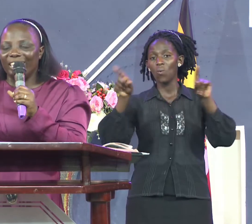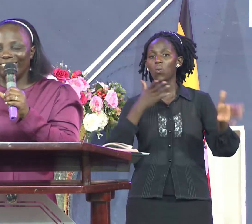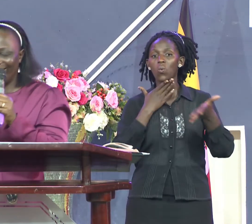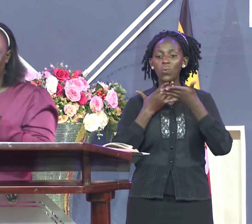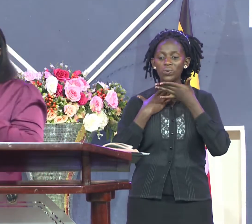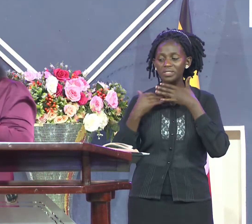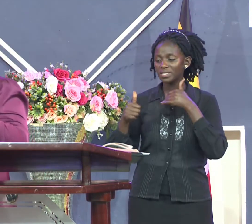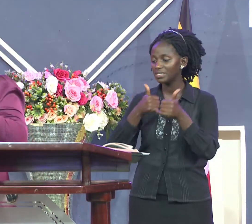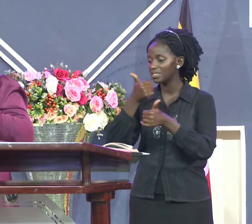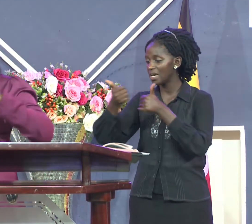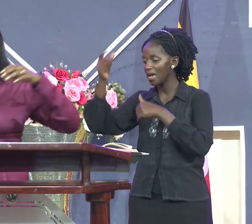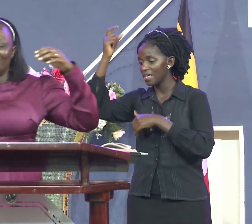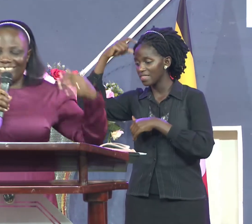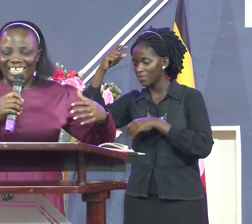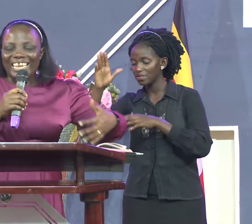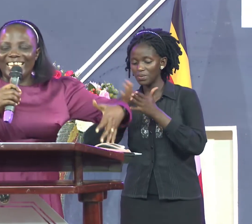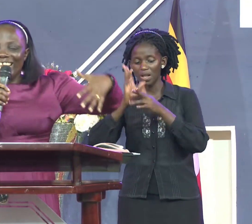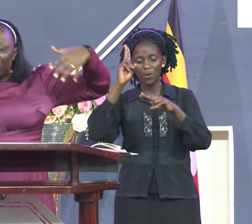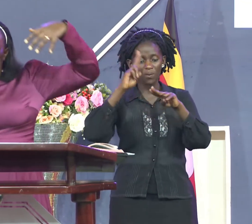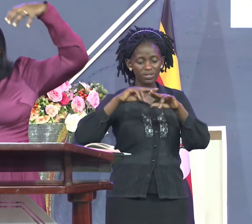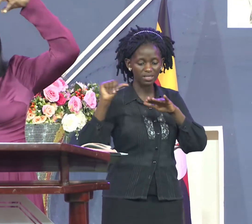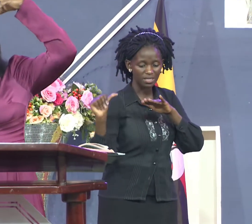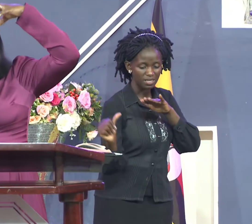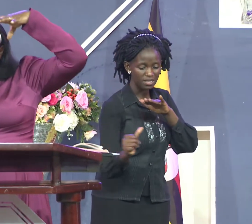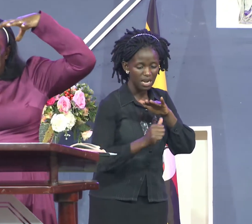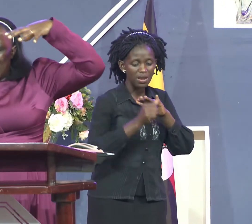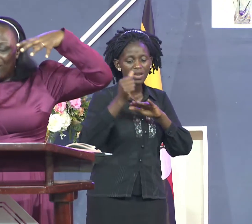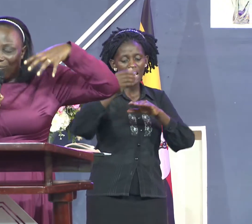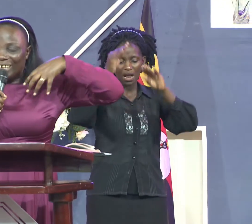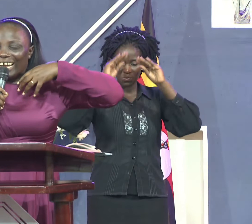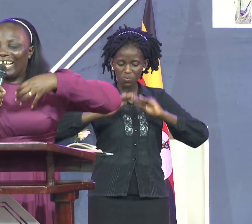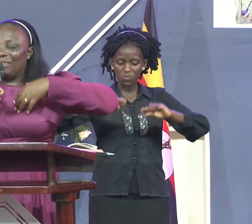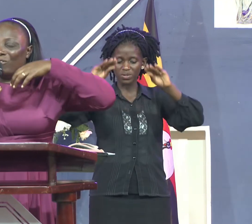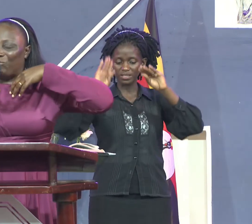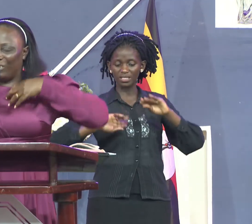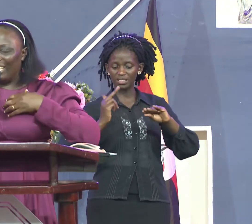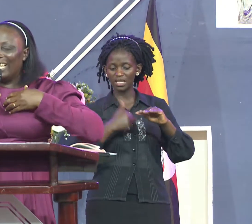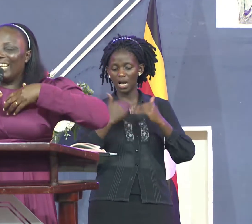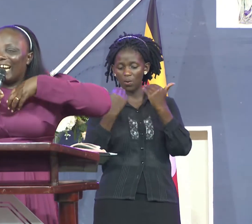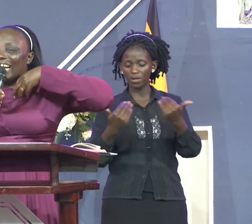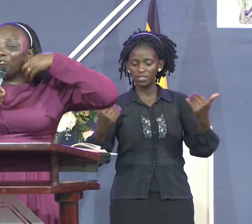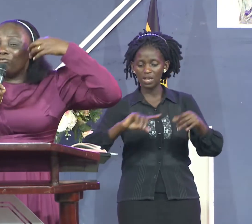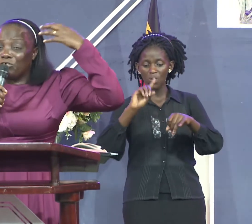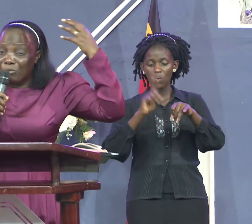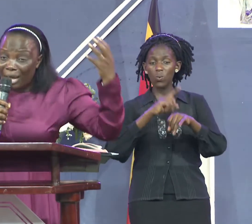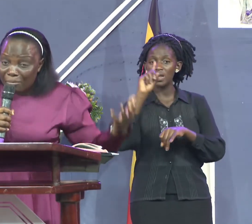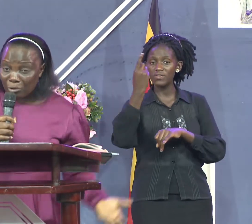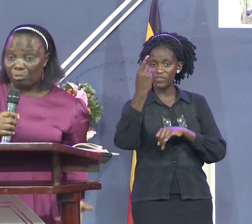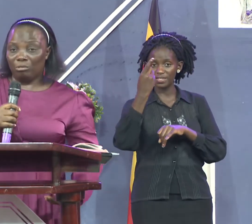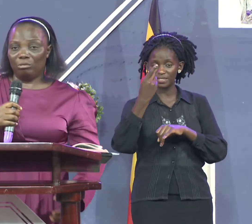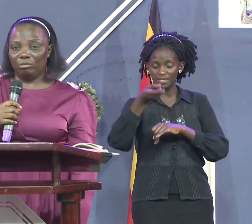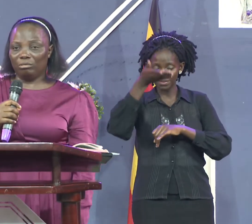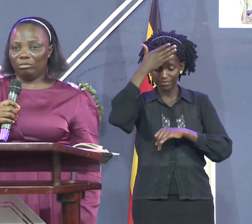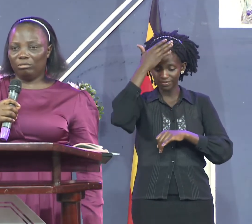Twetagaya magezi netutula wansi netugateka mu bana bafenga gali mufe